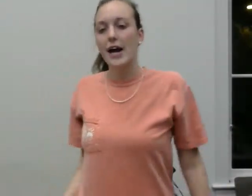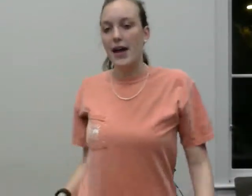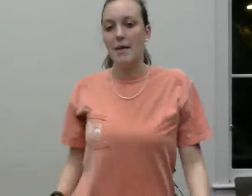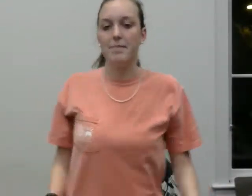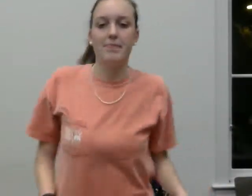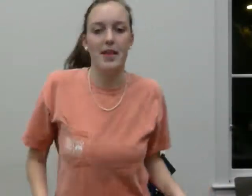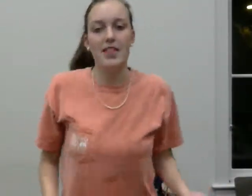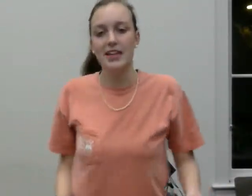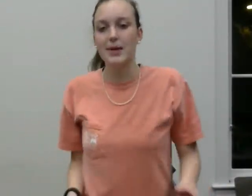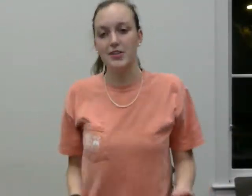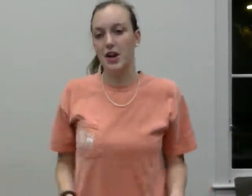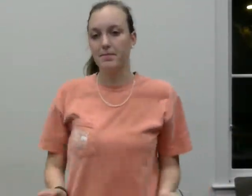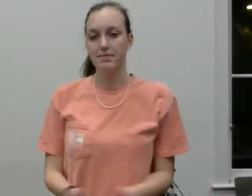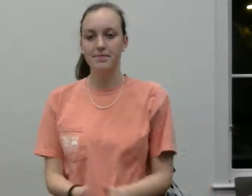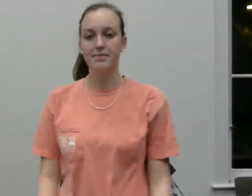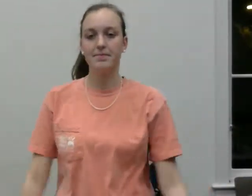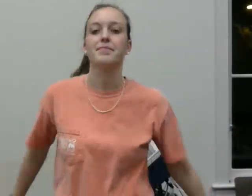Okay, I think it's about to start.